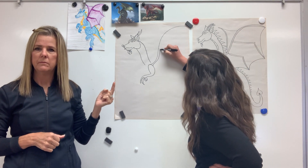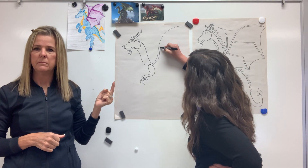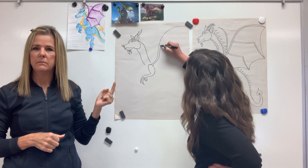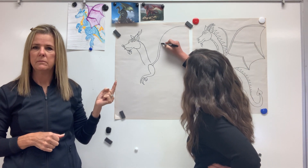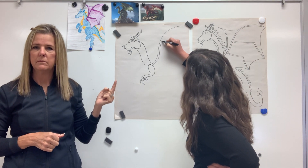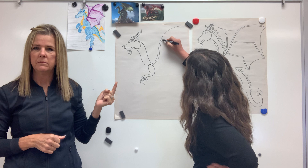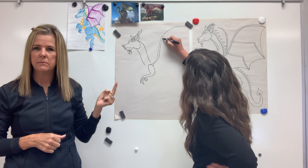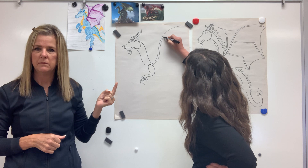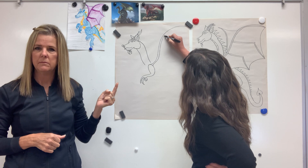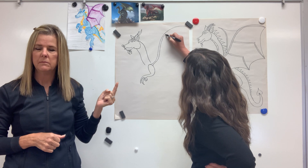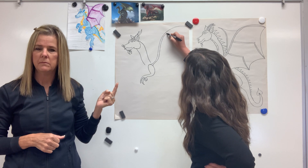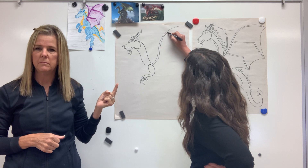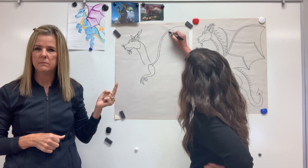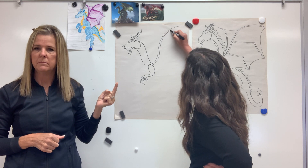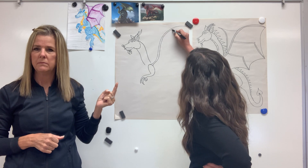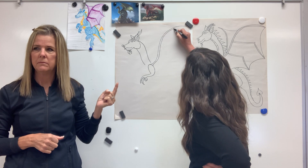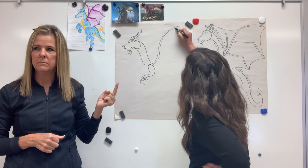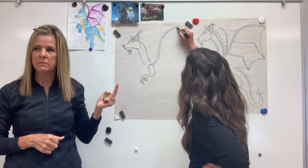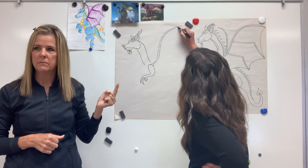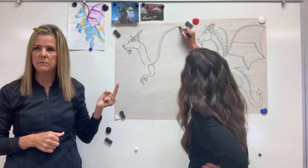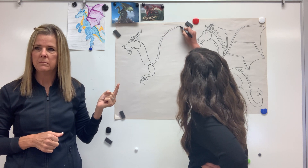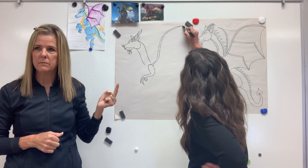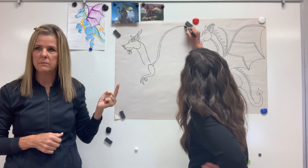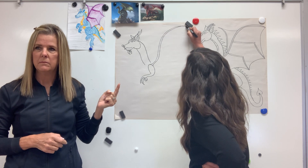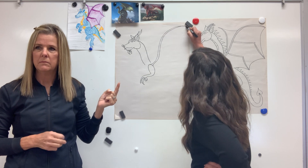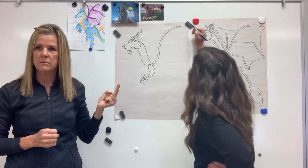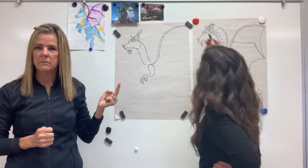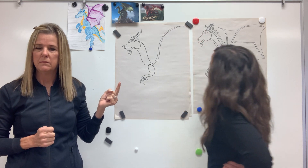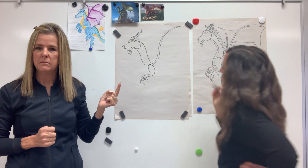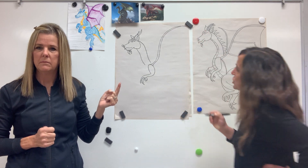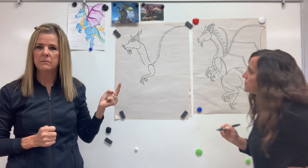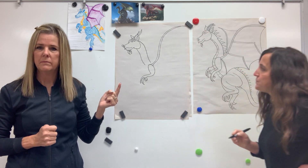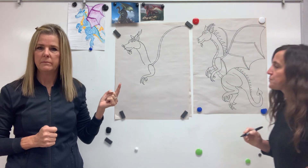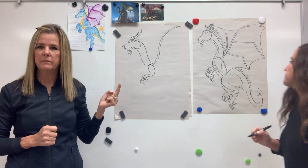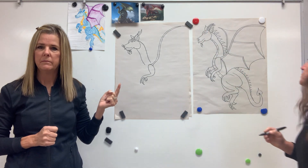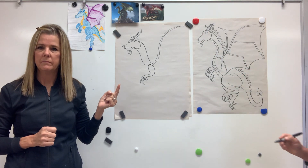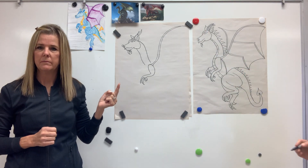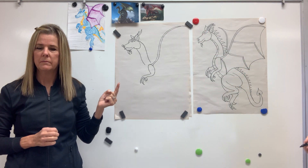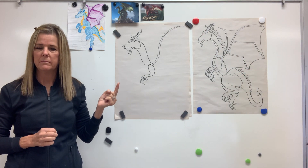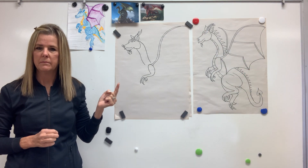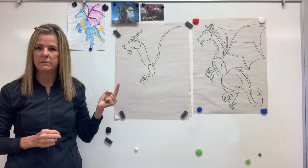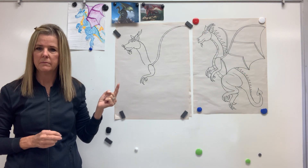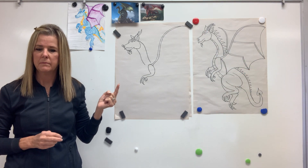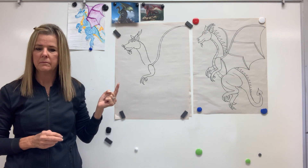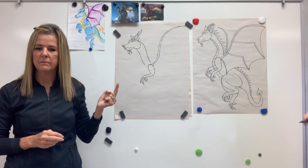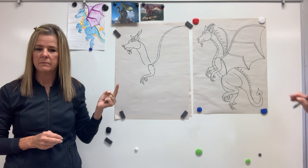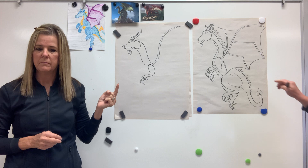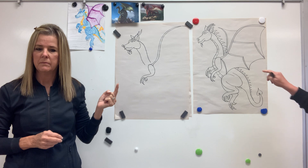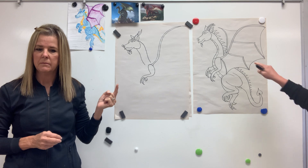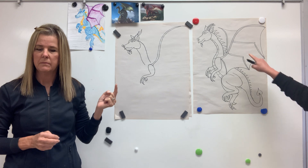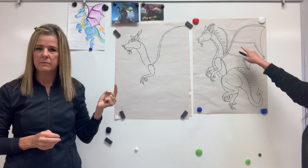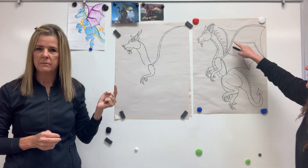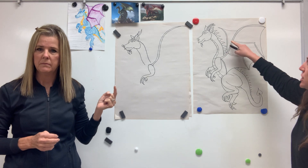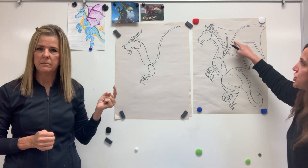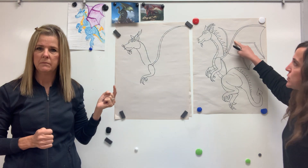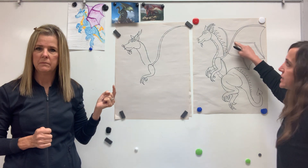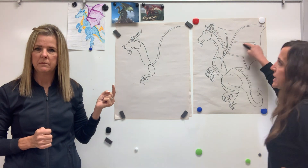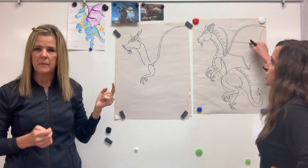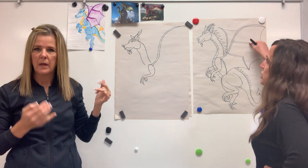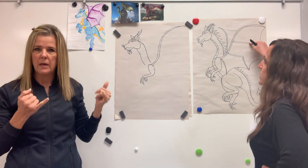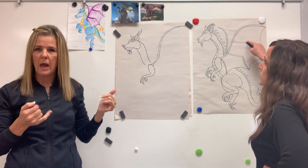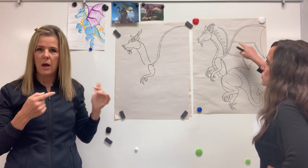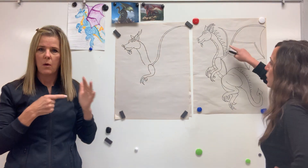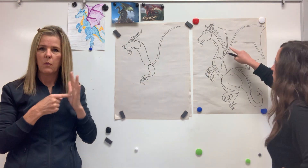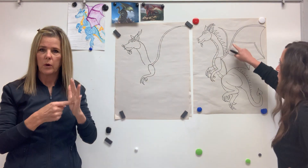kind of follow along and let it get skinny, skinny, skinny, and touch. Now we're gonna go ahead and show